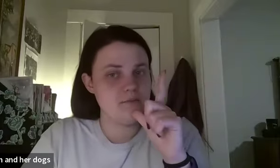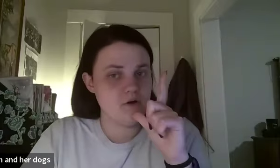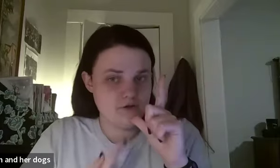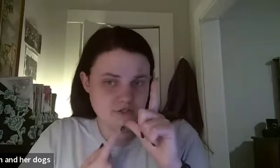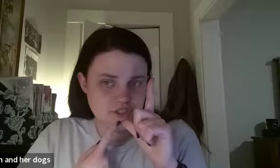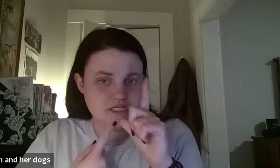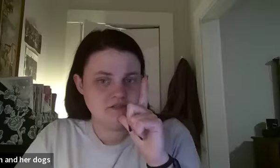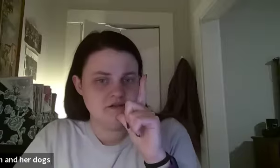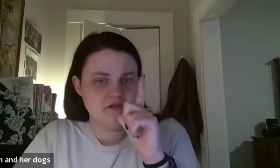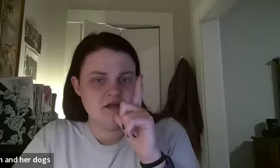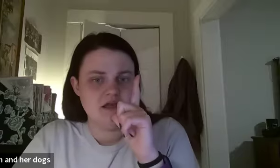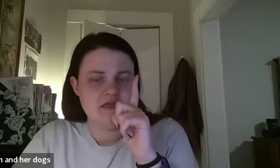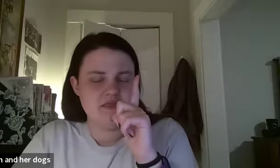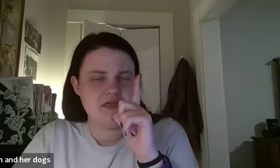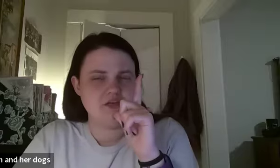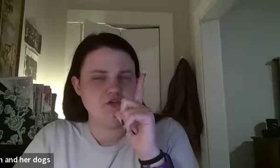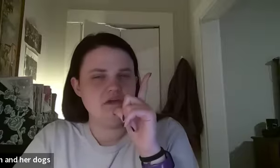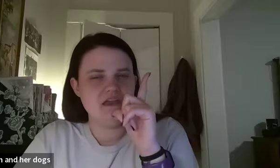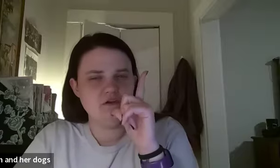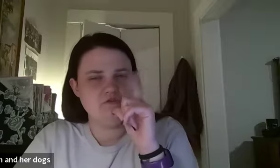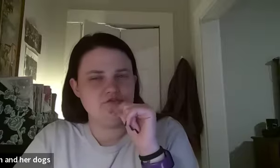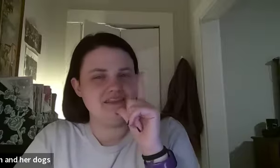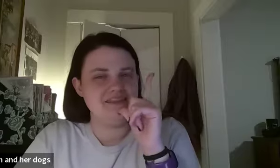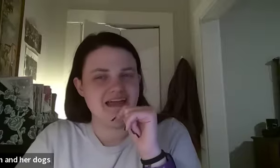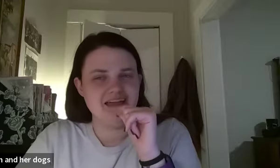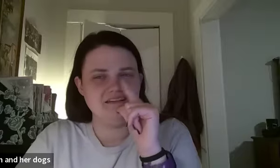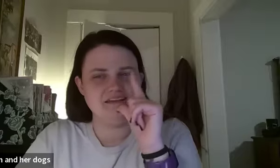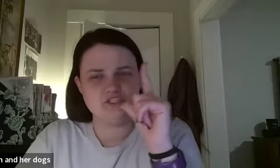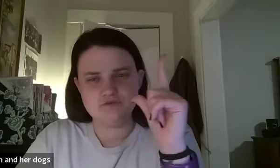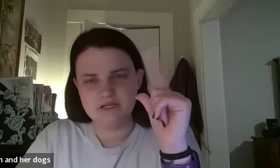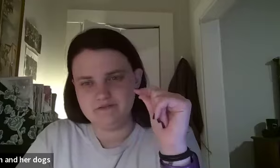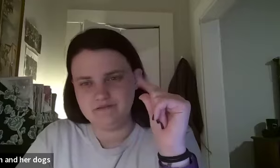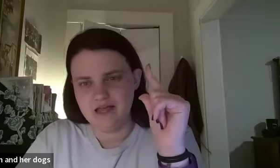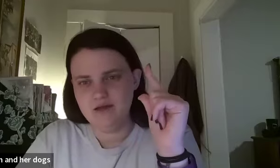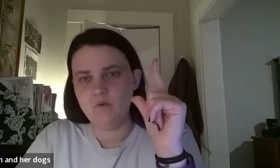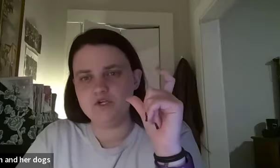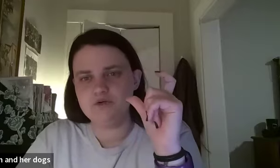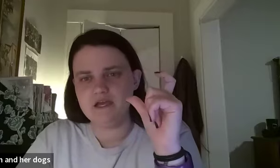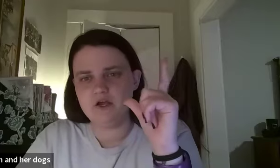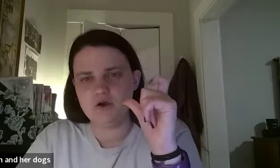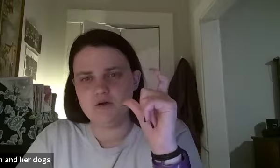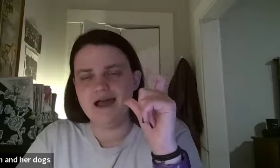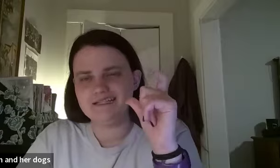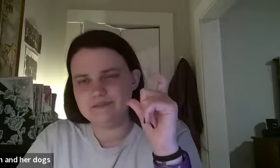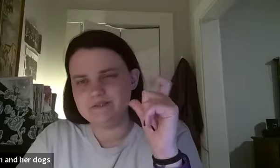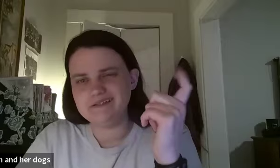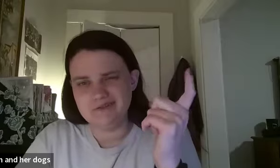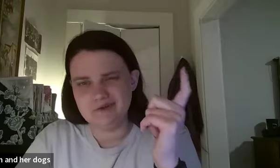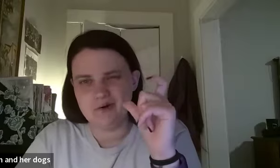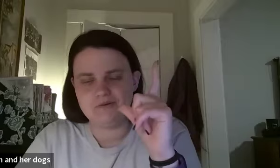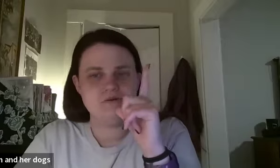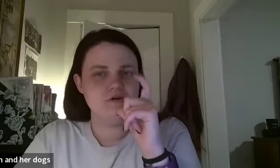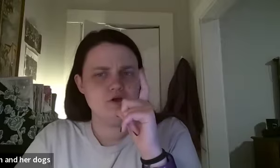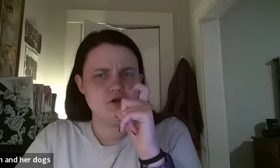thumb on your chin. And then you can go flat, like a straight flat, or you can curl. I typically do the curl.